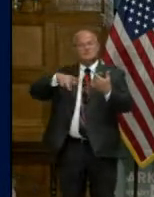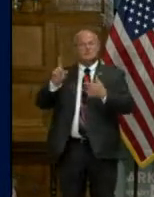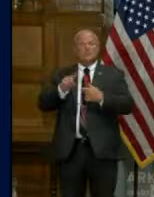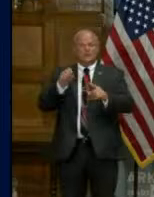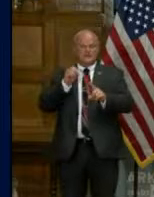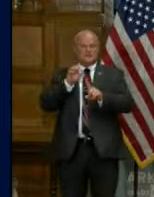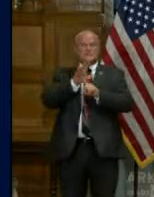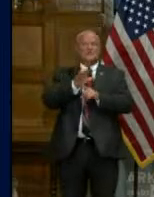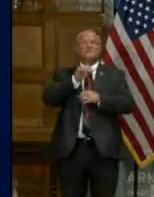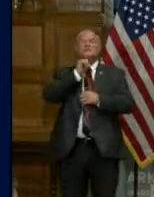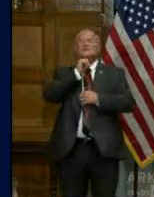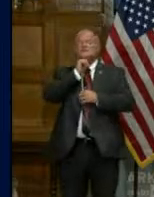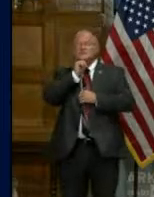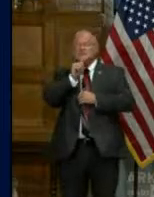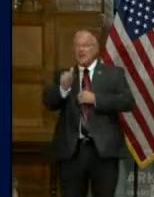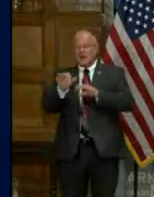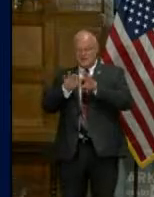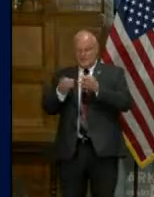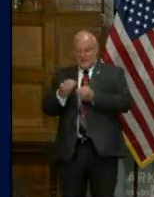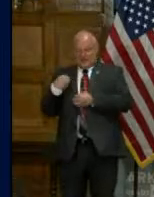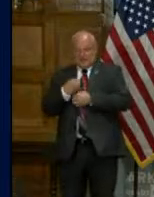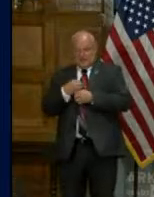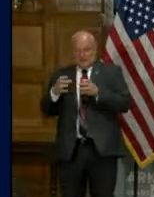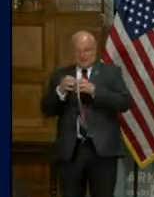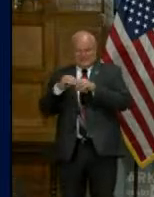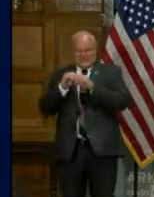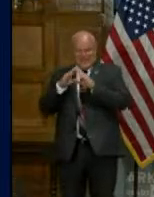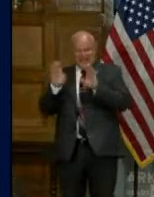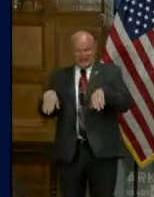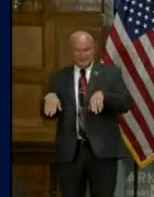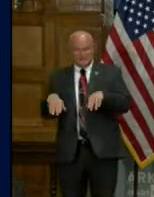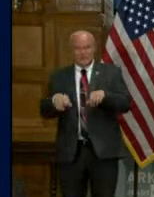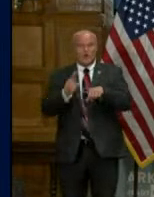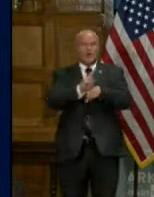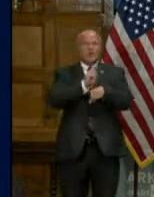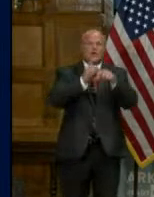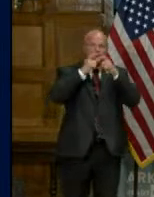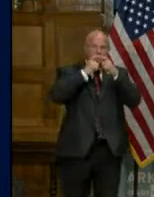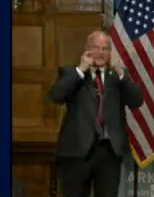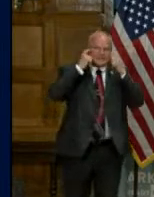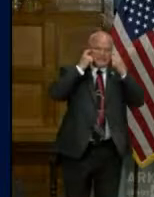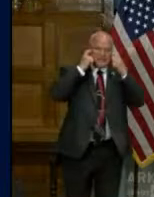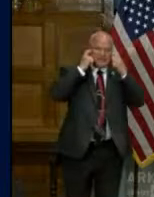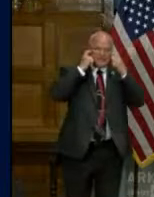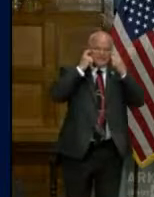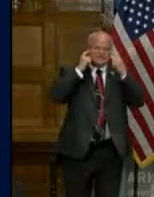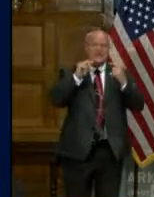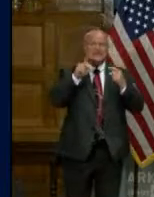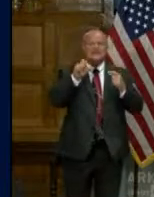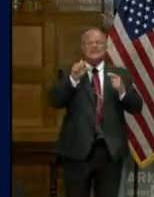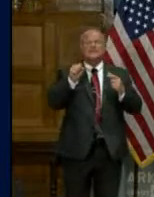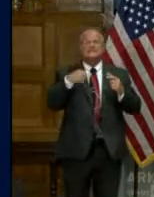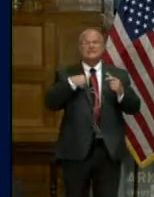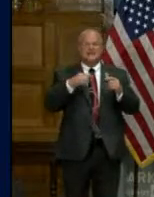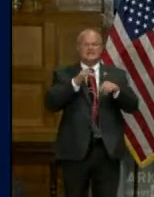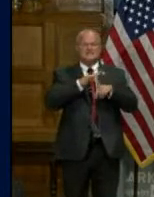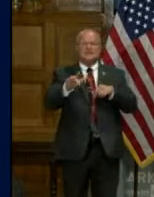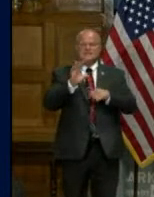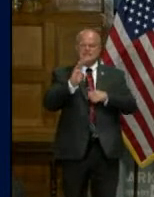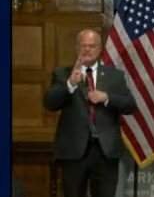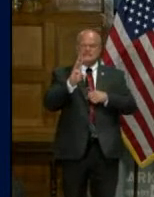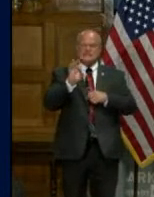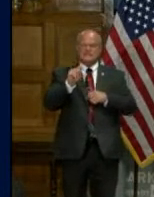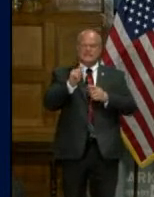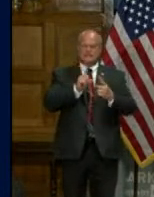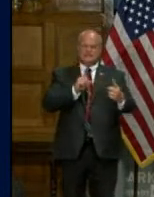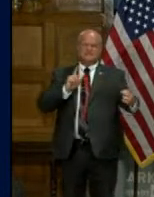you're exposed to non-household members, you should wear face coverings unless there is a space of 6 feet